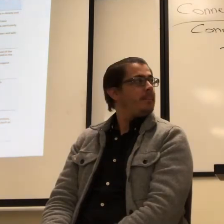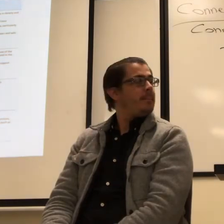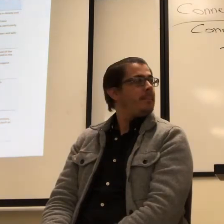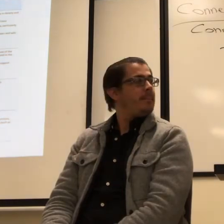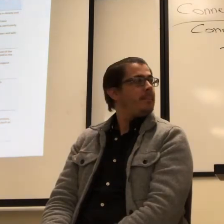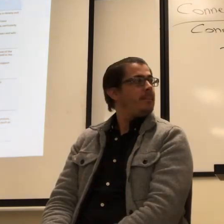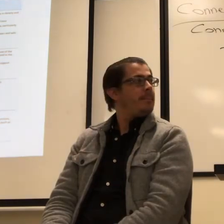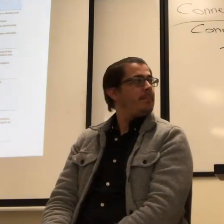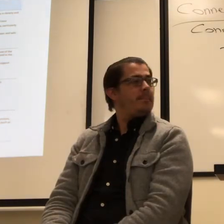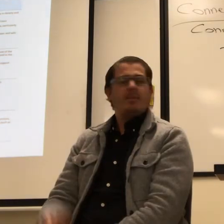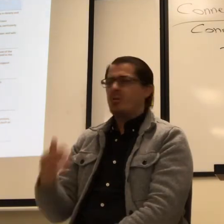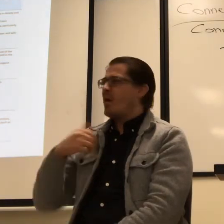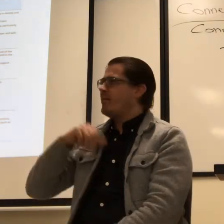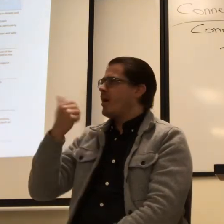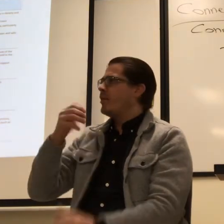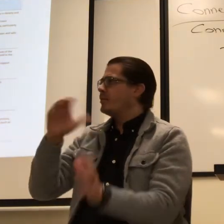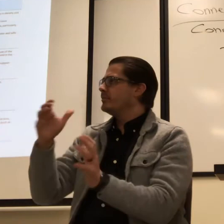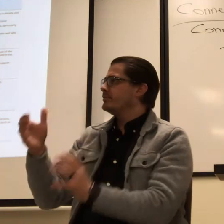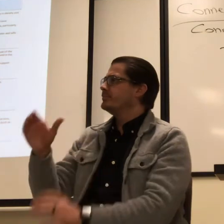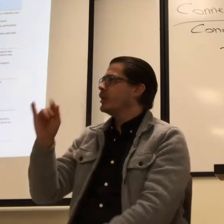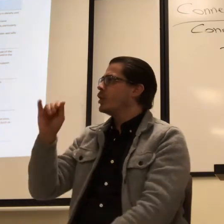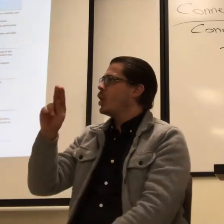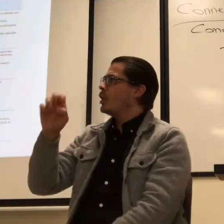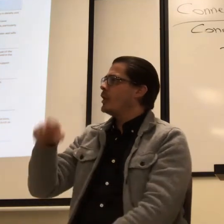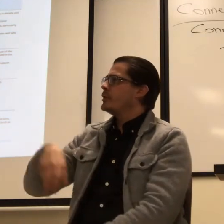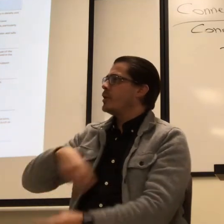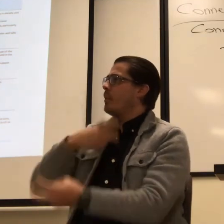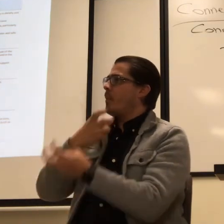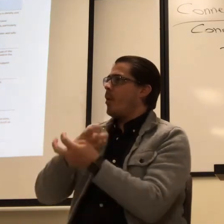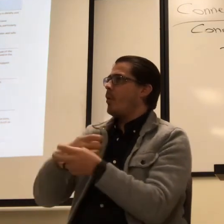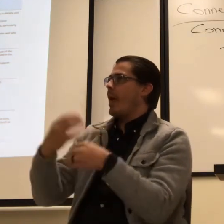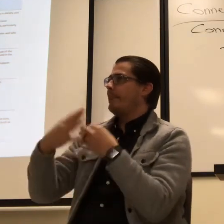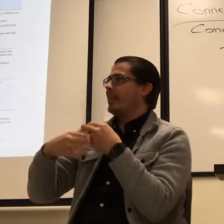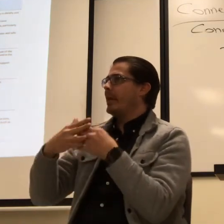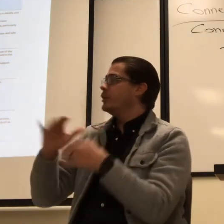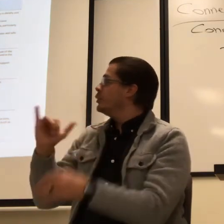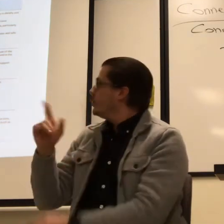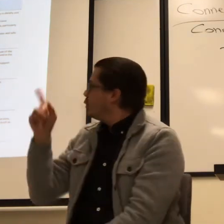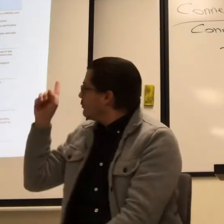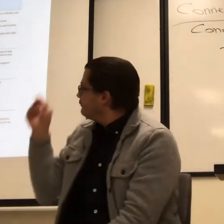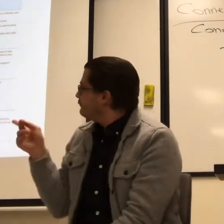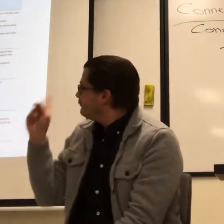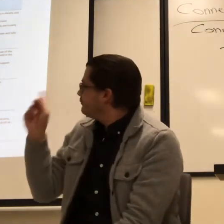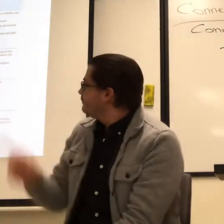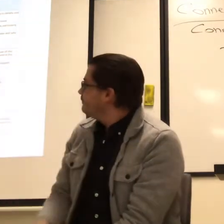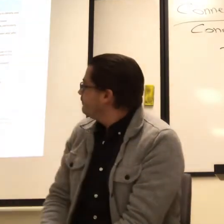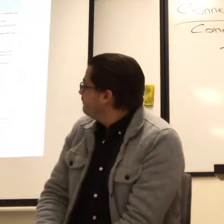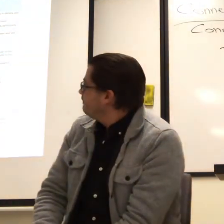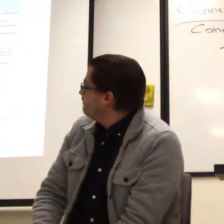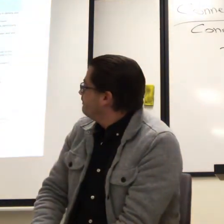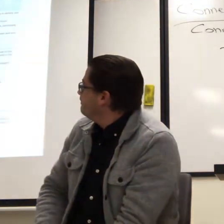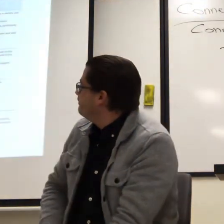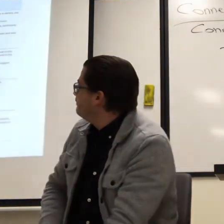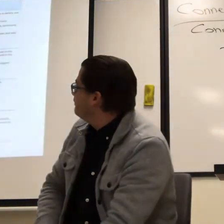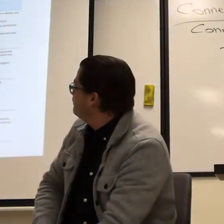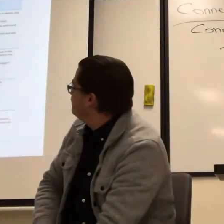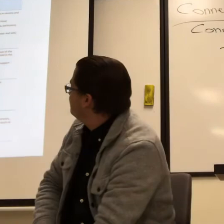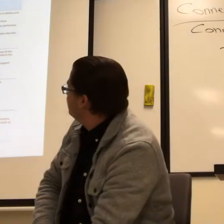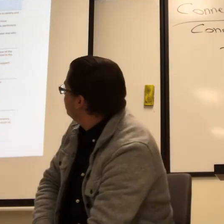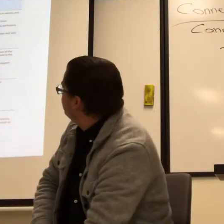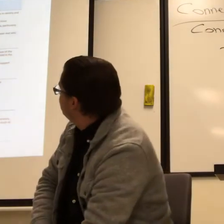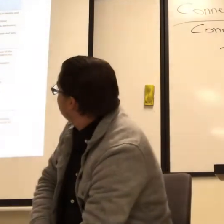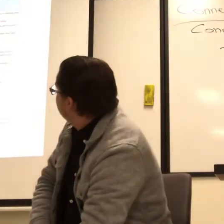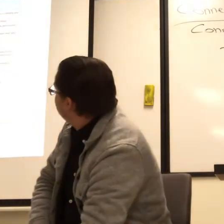You got other categories there. You have cartilage, bone, and blood as other subcategories.